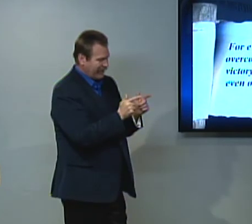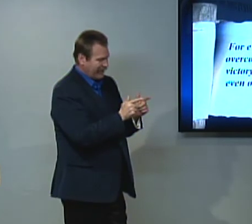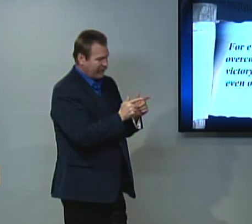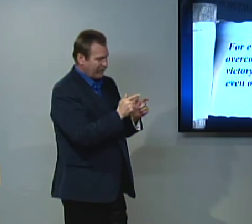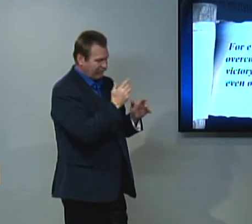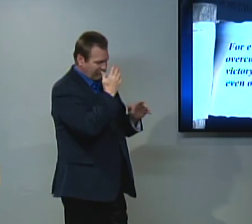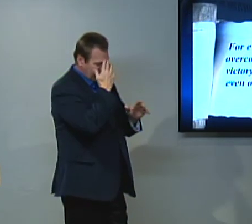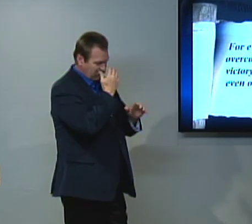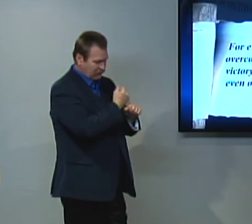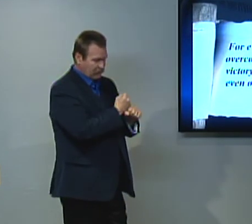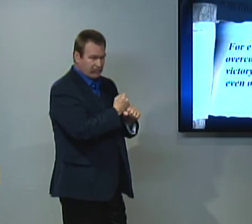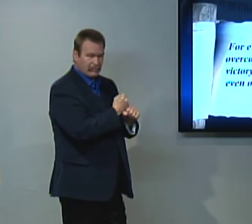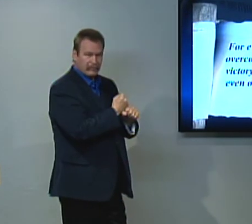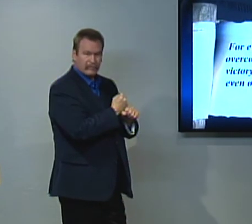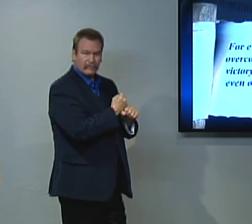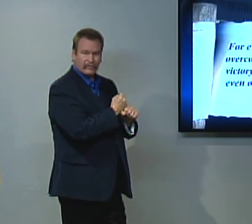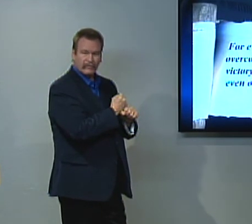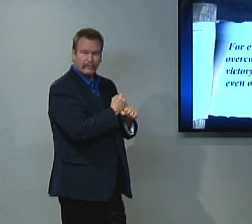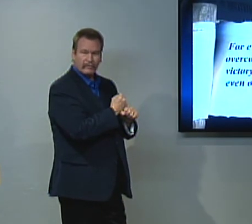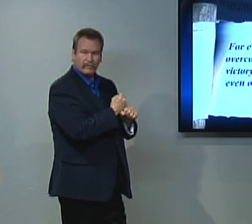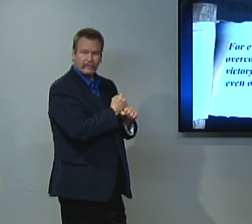And Jesus said, "Oh, you of little faith."